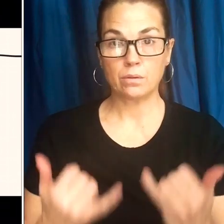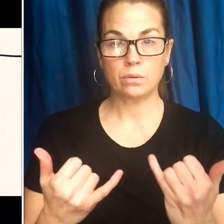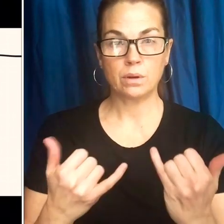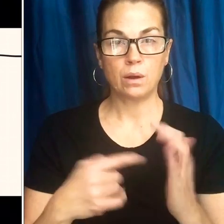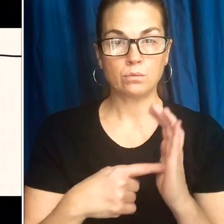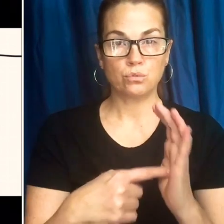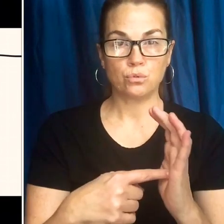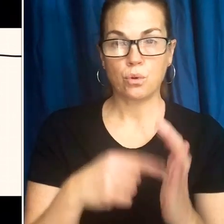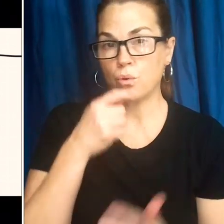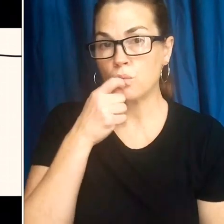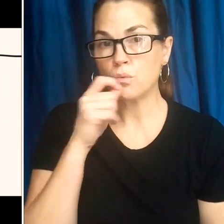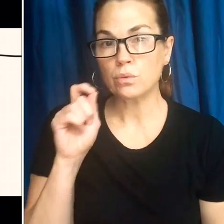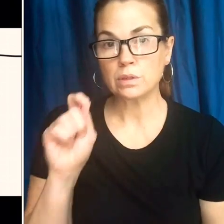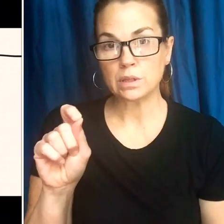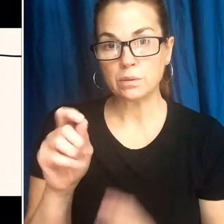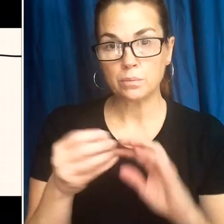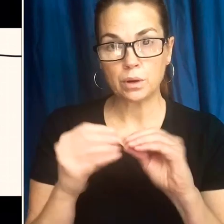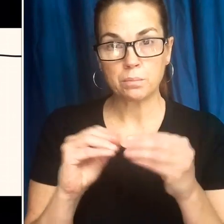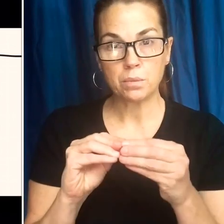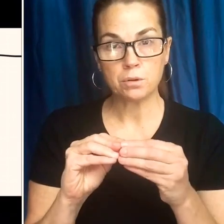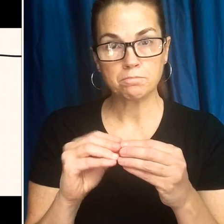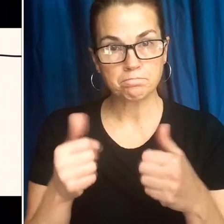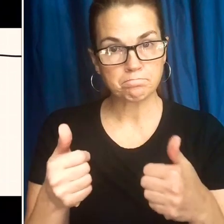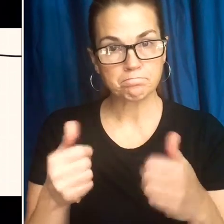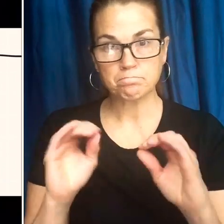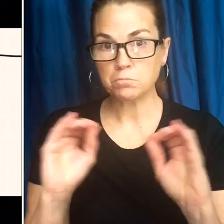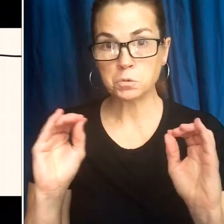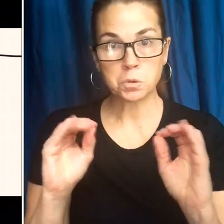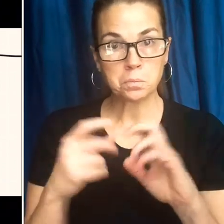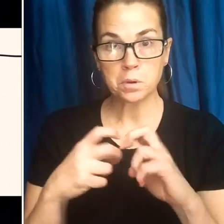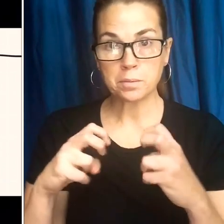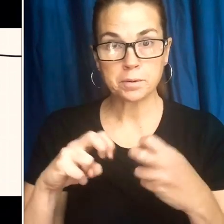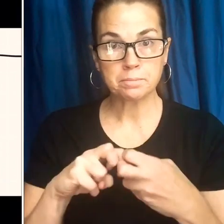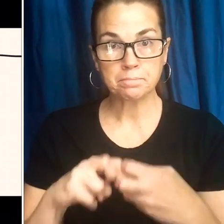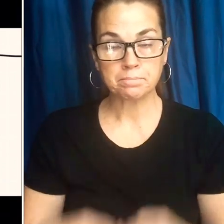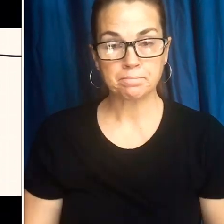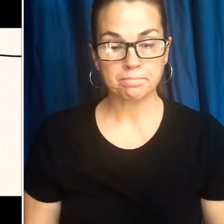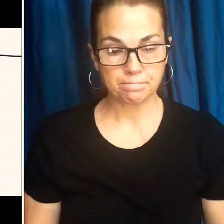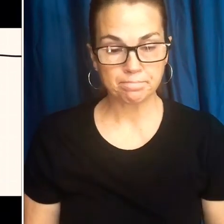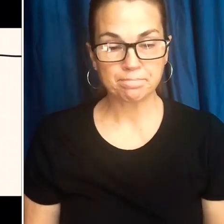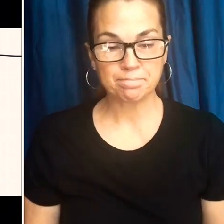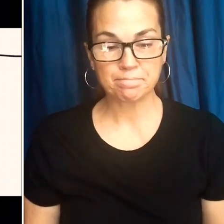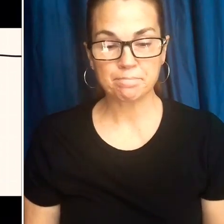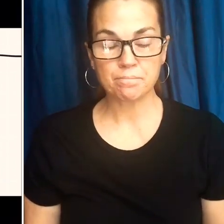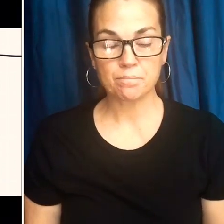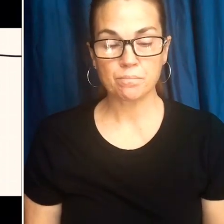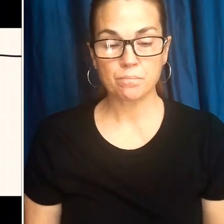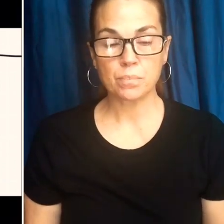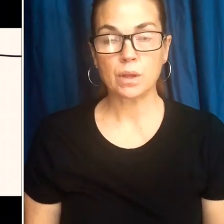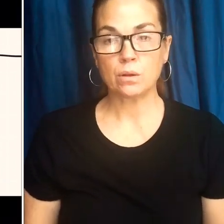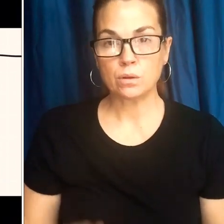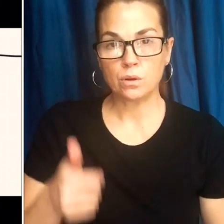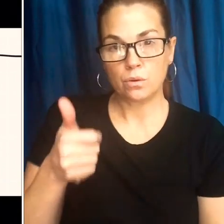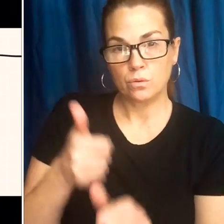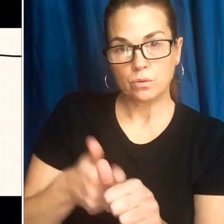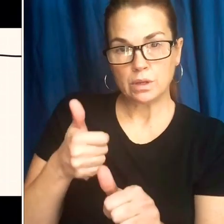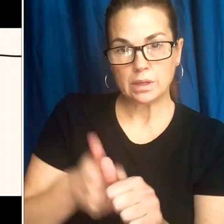said each line, 0.1, 0.2, 0.3,